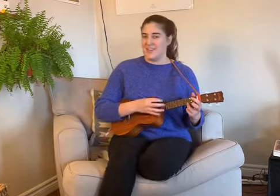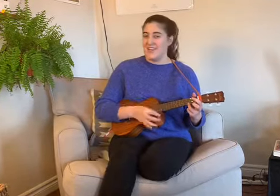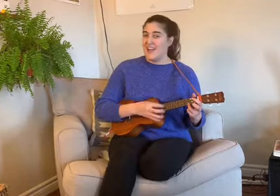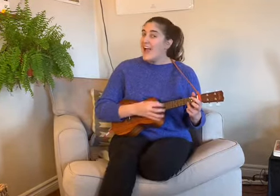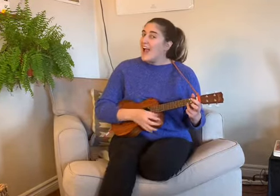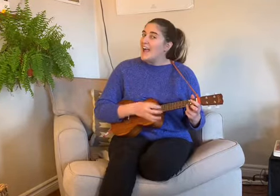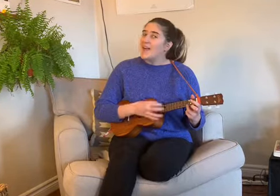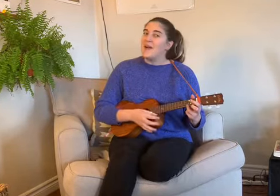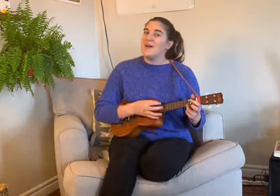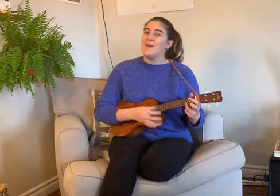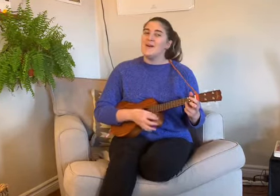Hello,